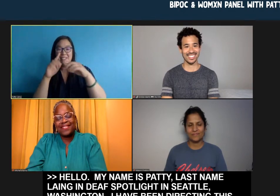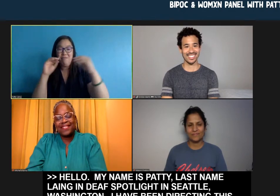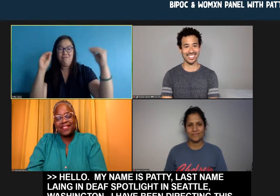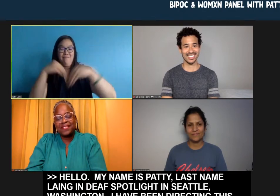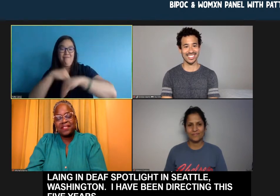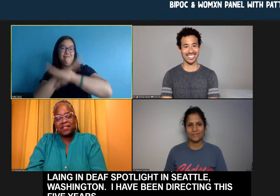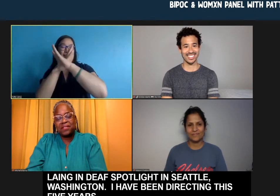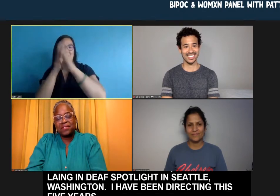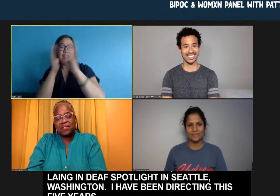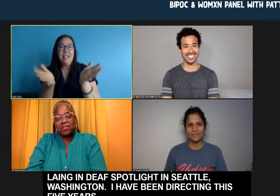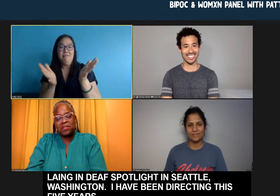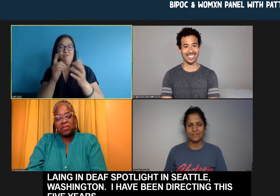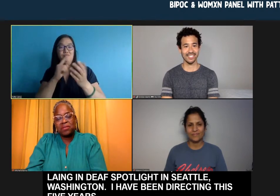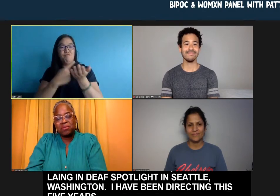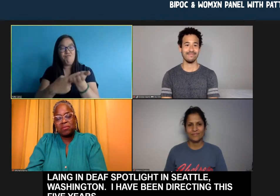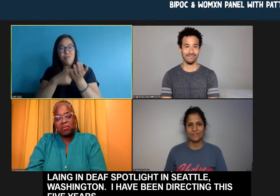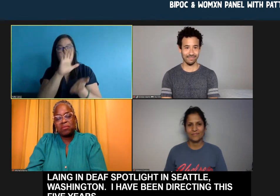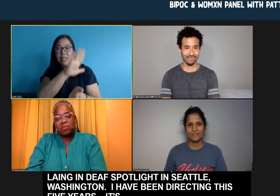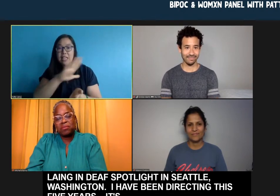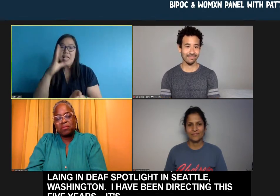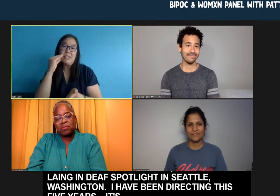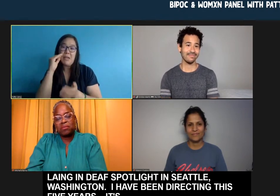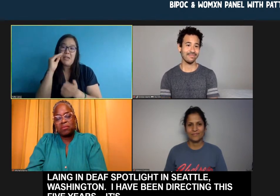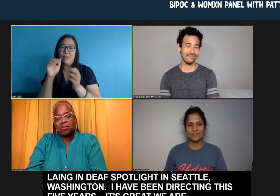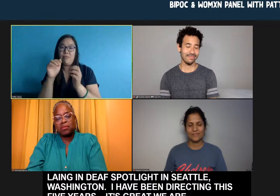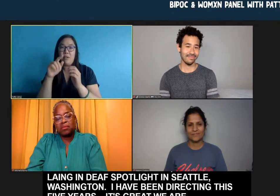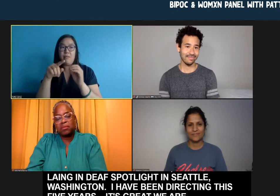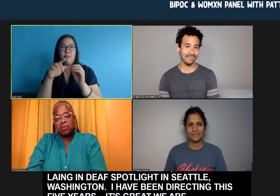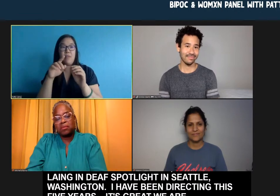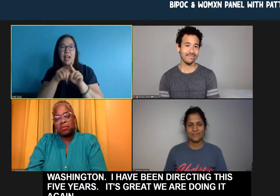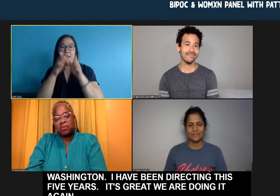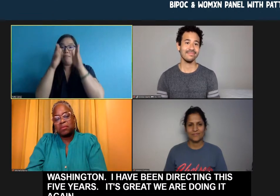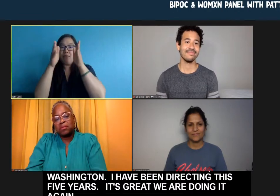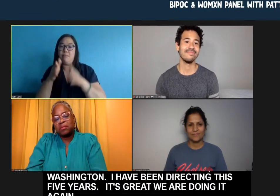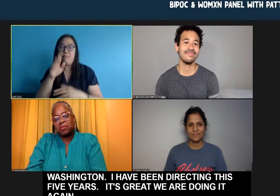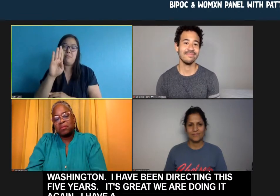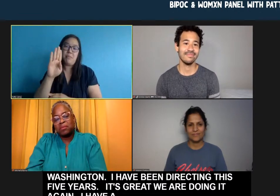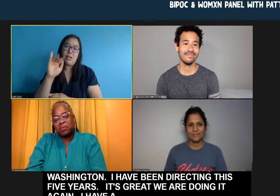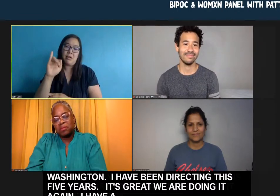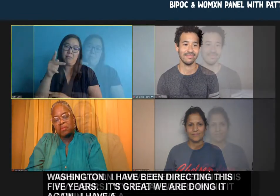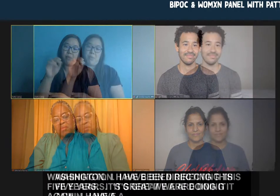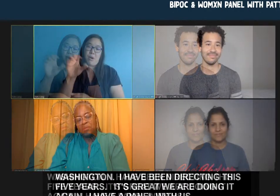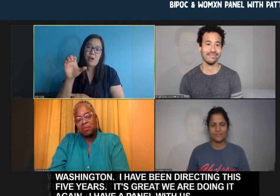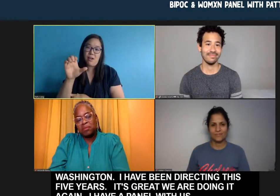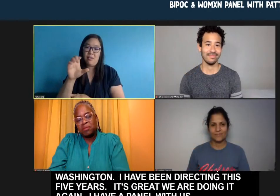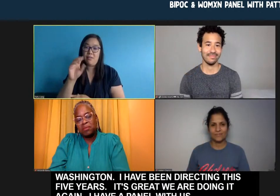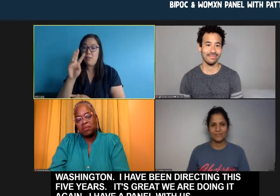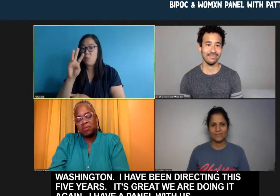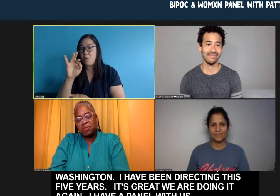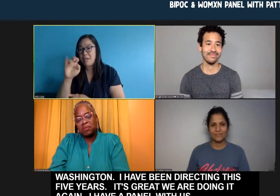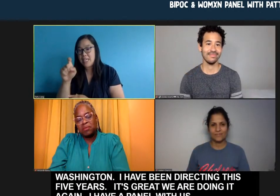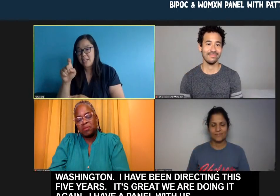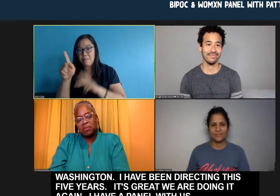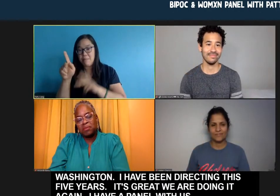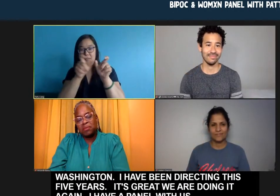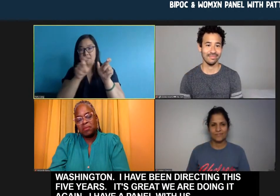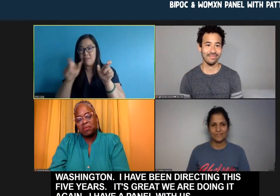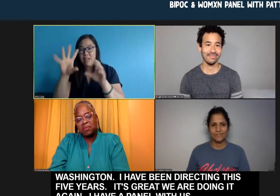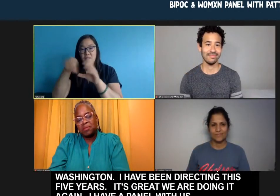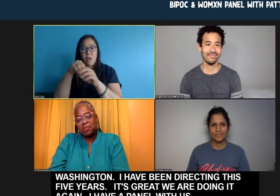me. Well, they're virtual, so we're having a teleconference talking about their experiences as different BIPOC